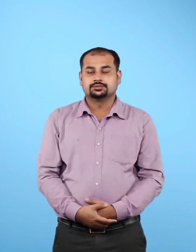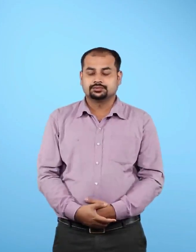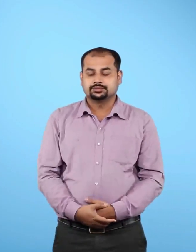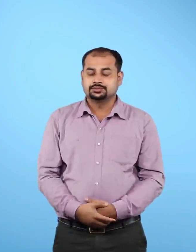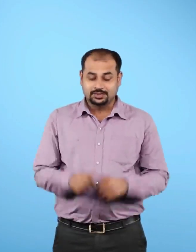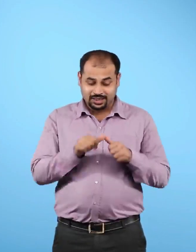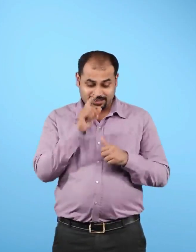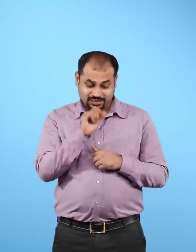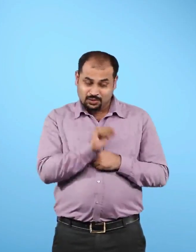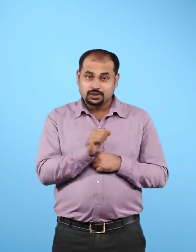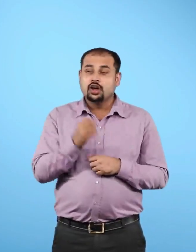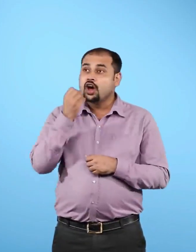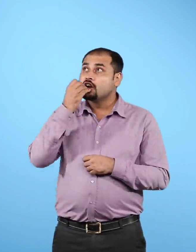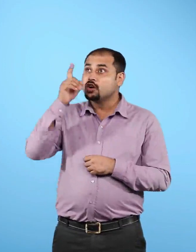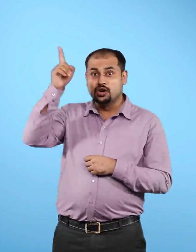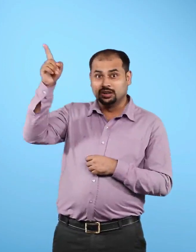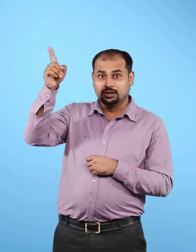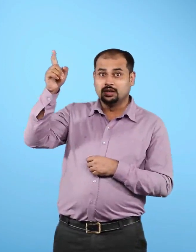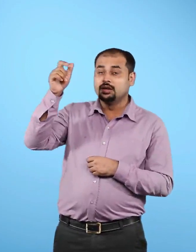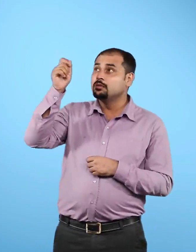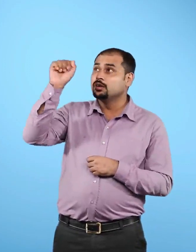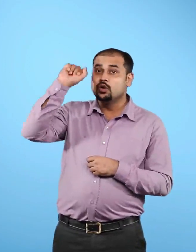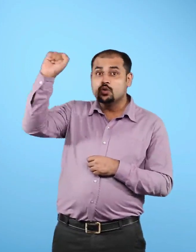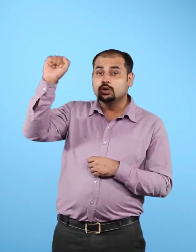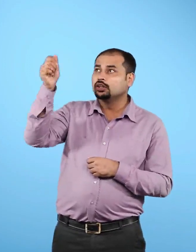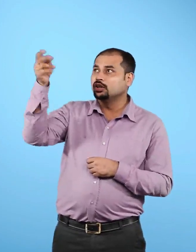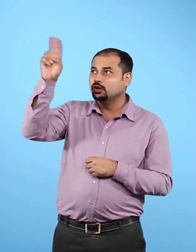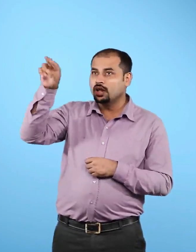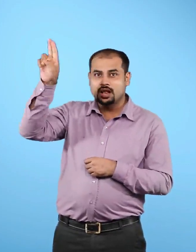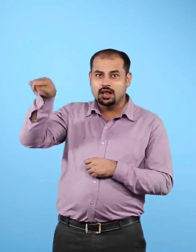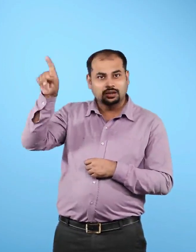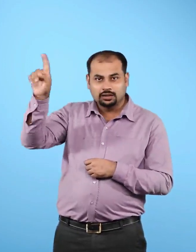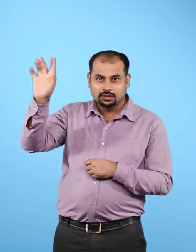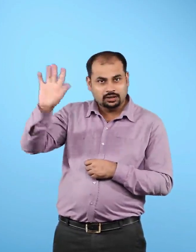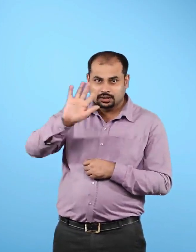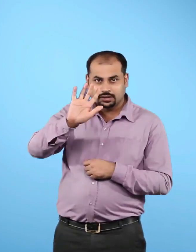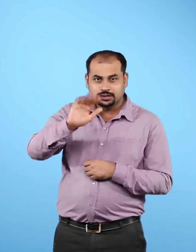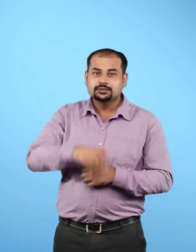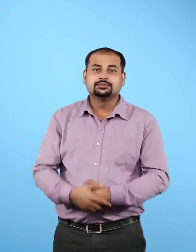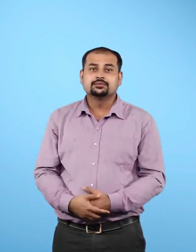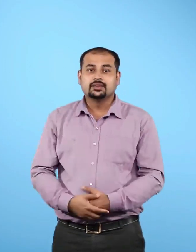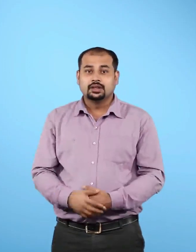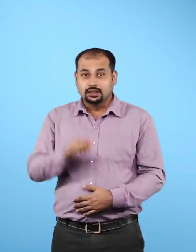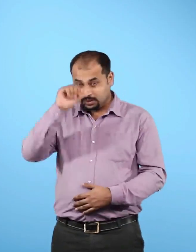How many Hong Kong dollars can she change for rupees 508?